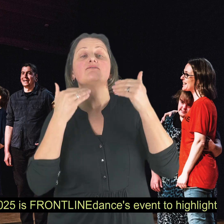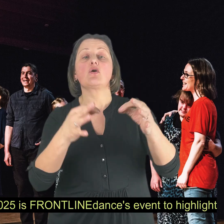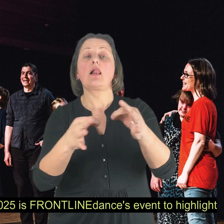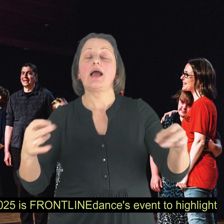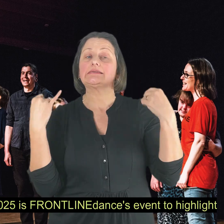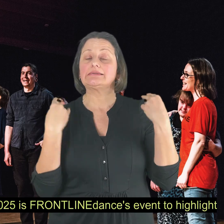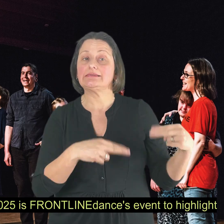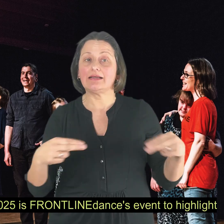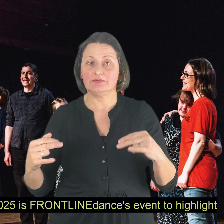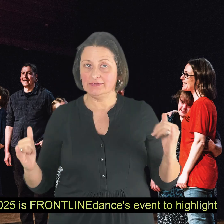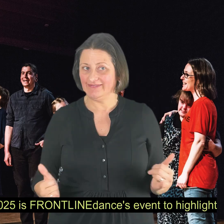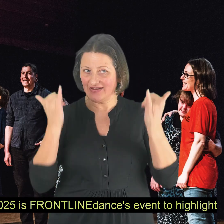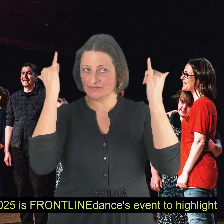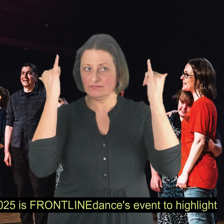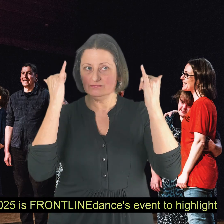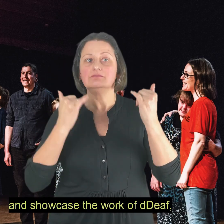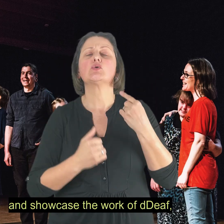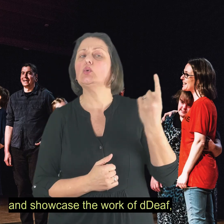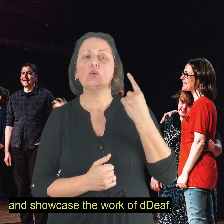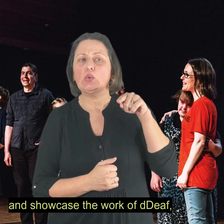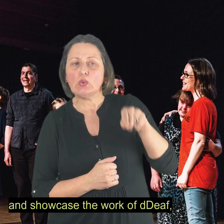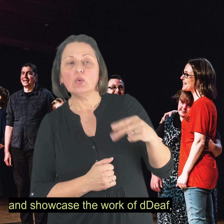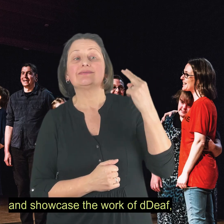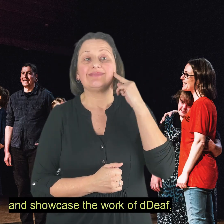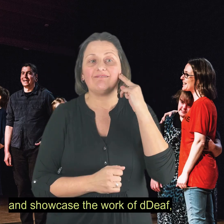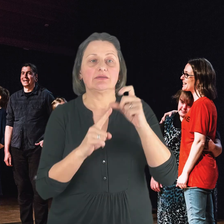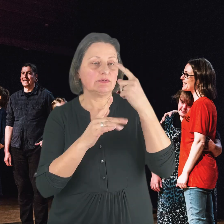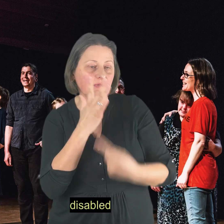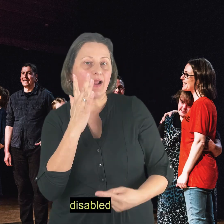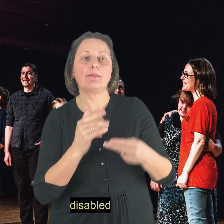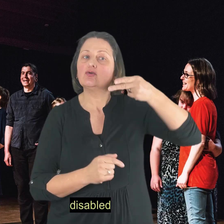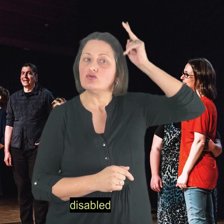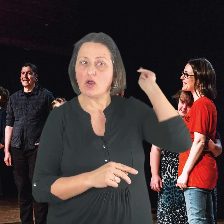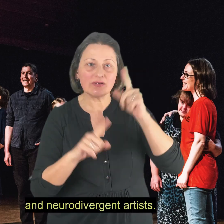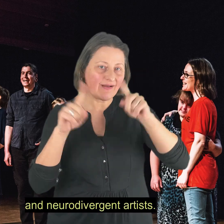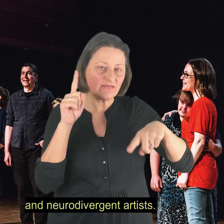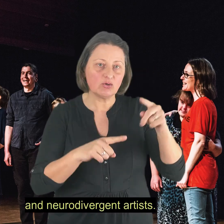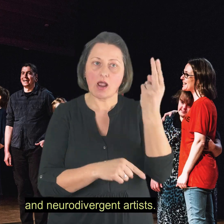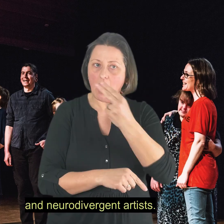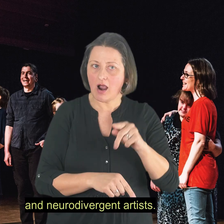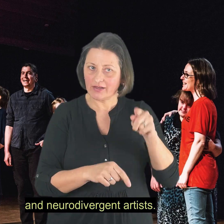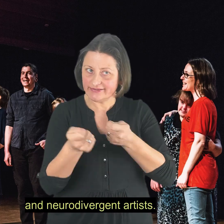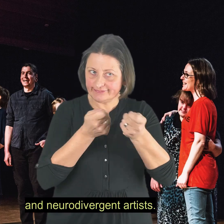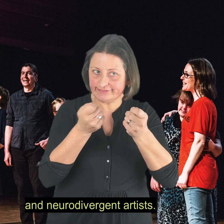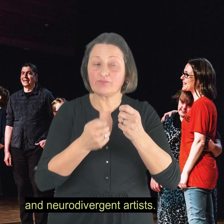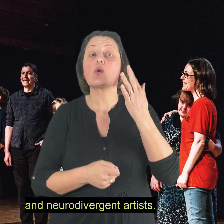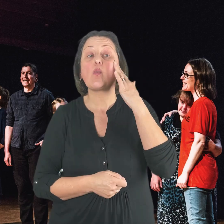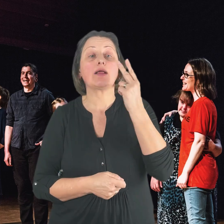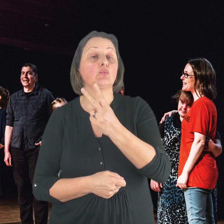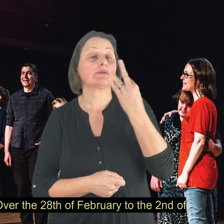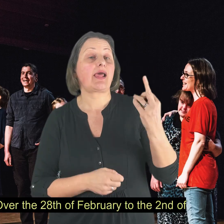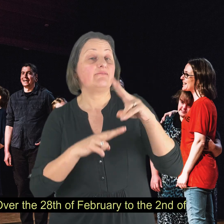2025 is FRONTLINEdance's event to highlight and showcase the work of deaf, disabled, and neurodivergent